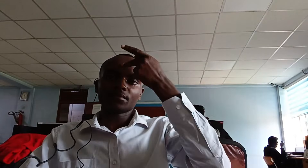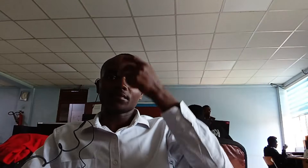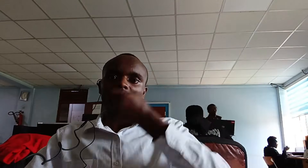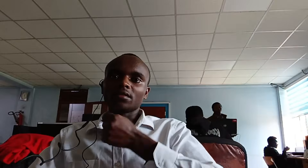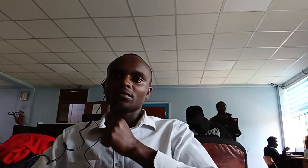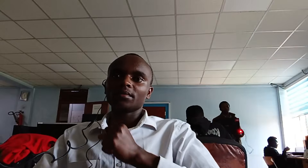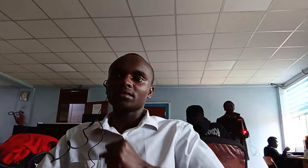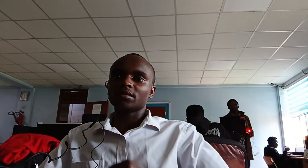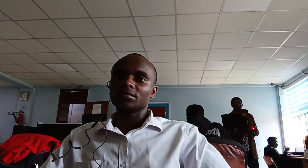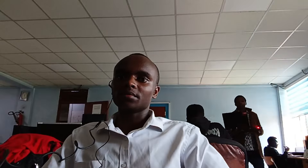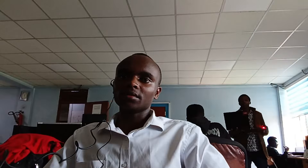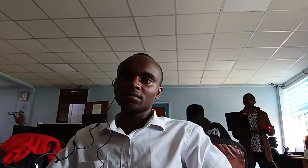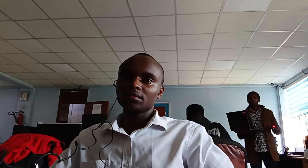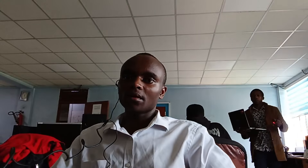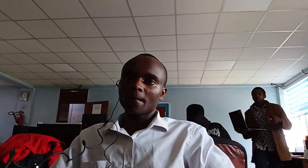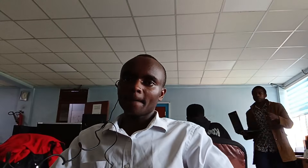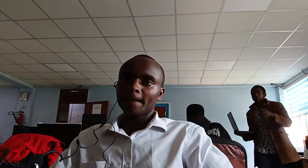the comment section please.